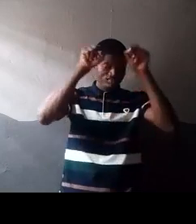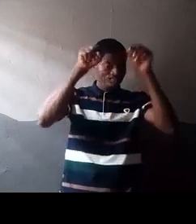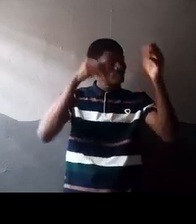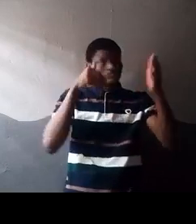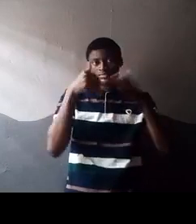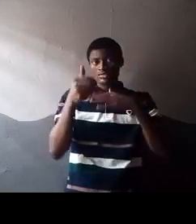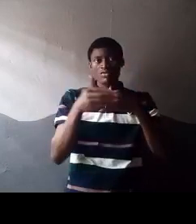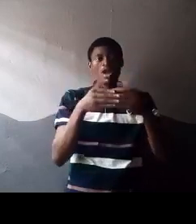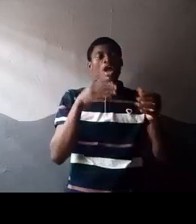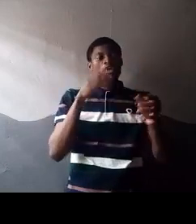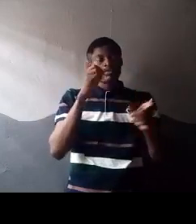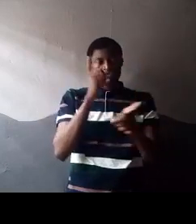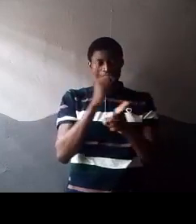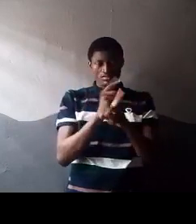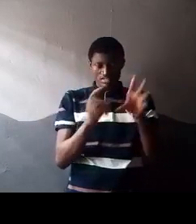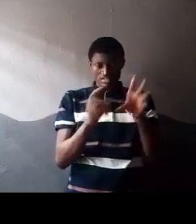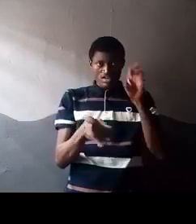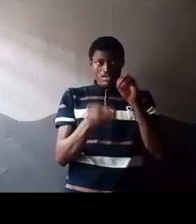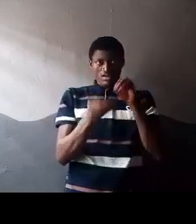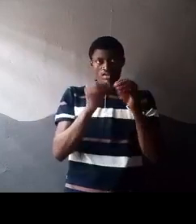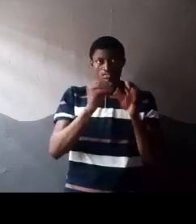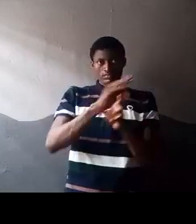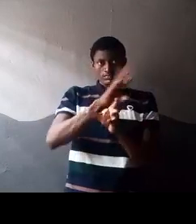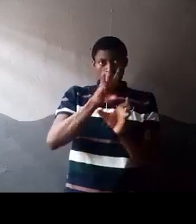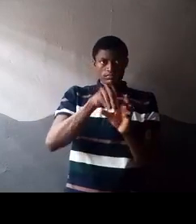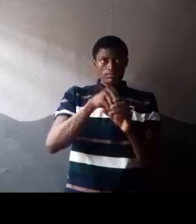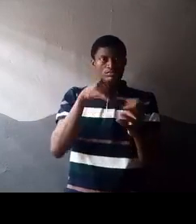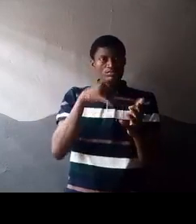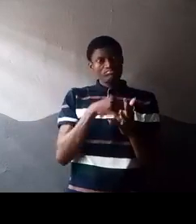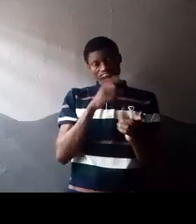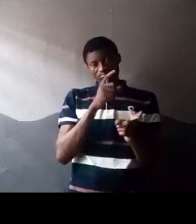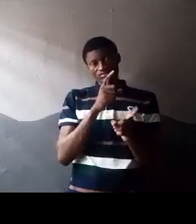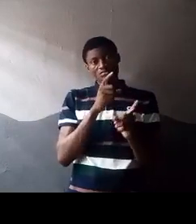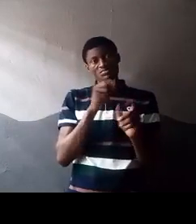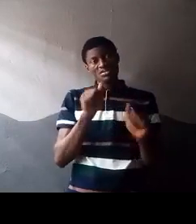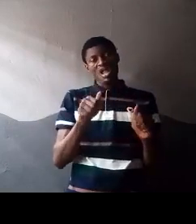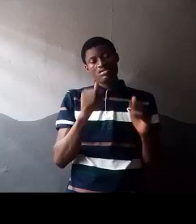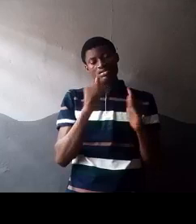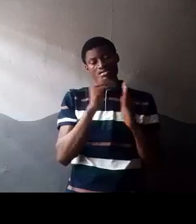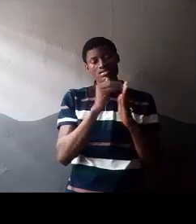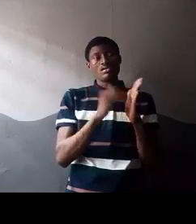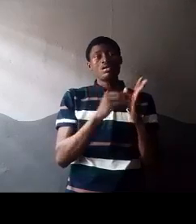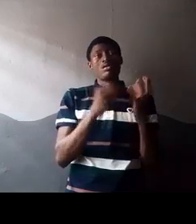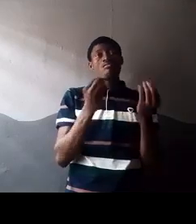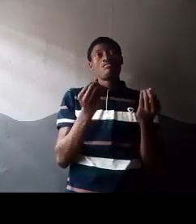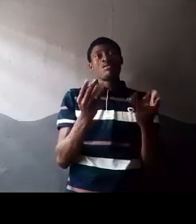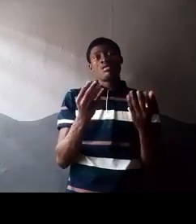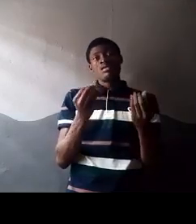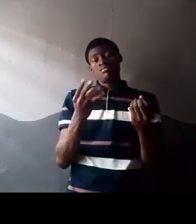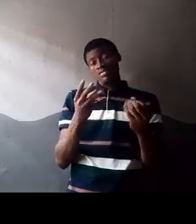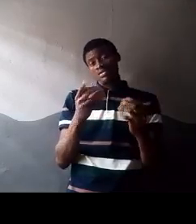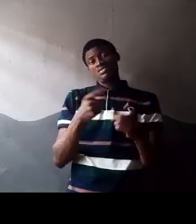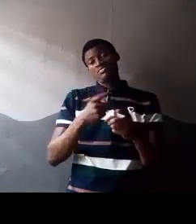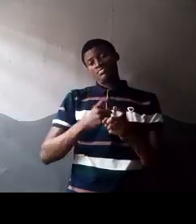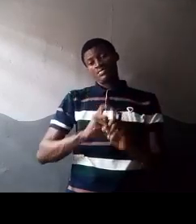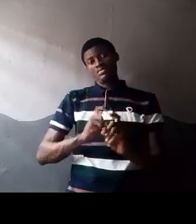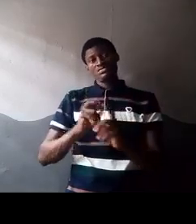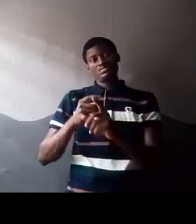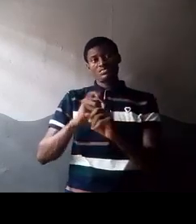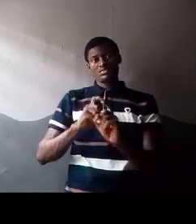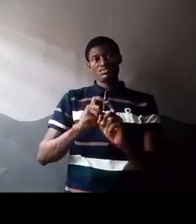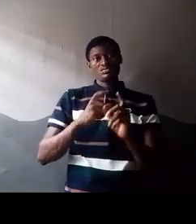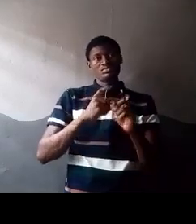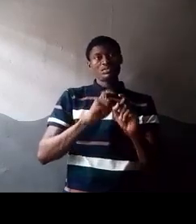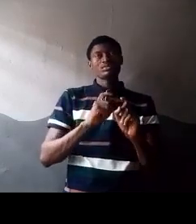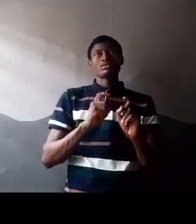there. You can list as many prizes as you have. This here, they're like, okay, this